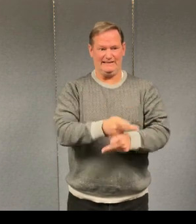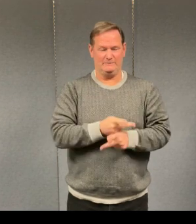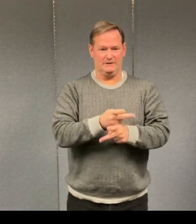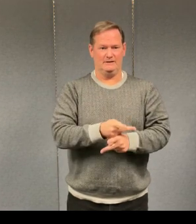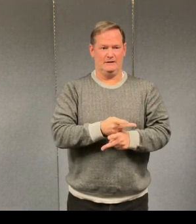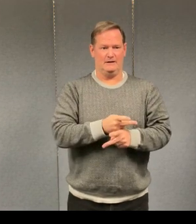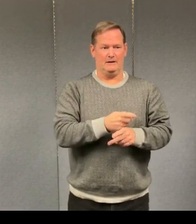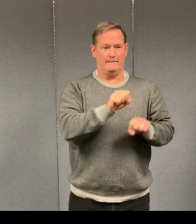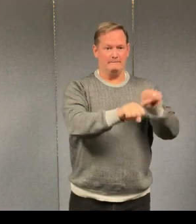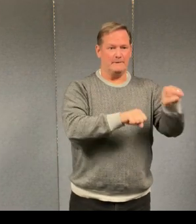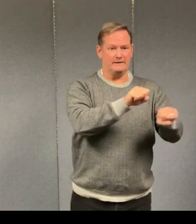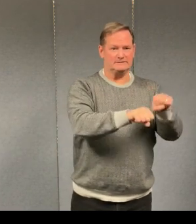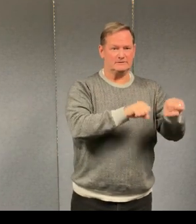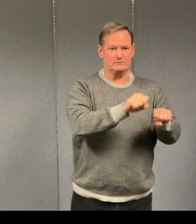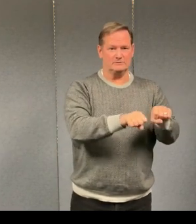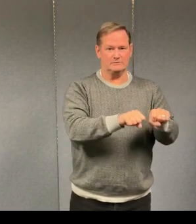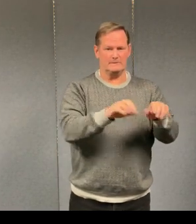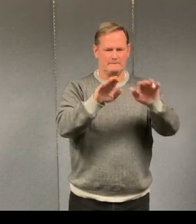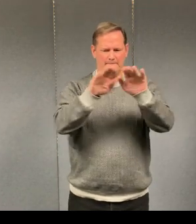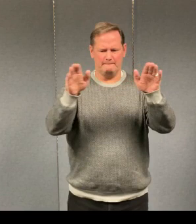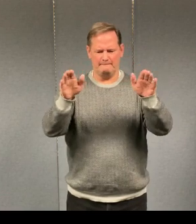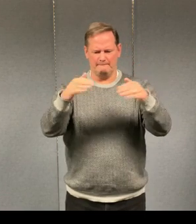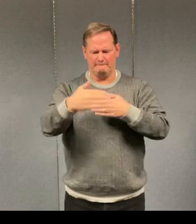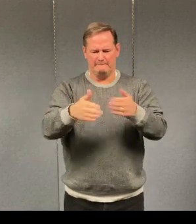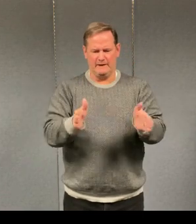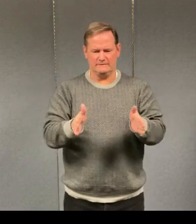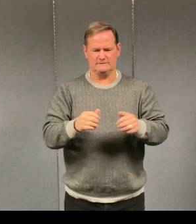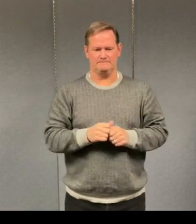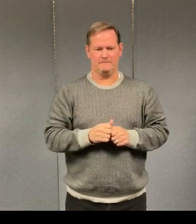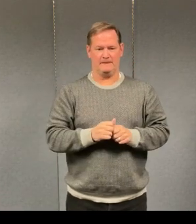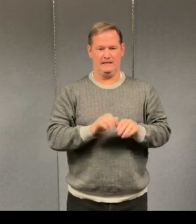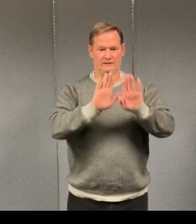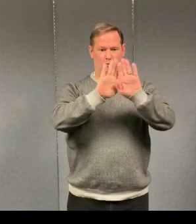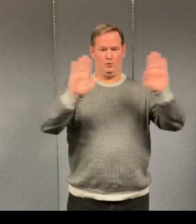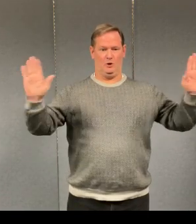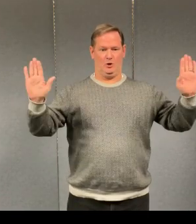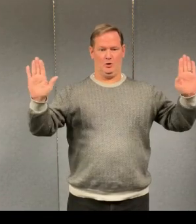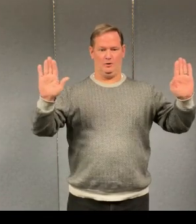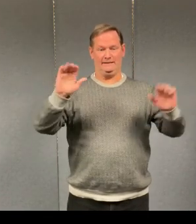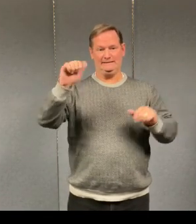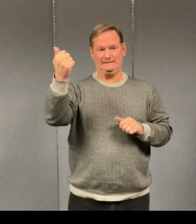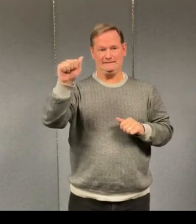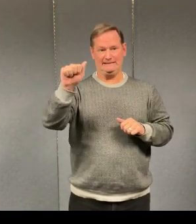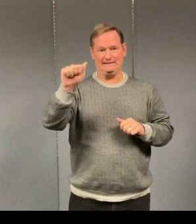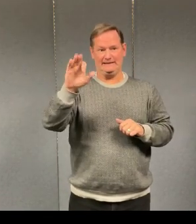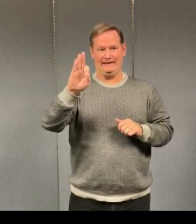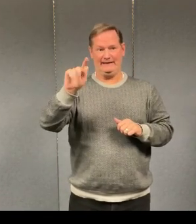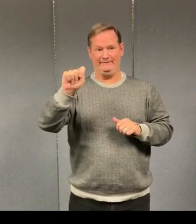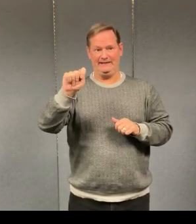Let's say each wall will be 10 feet long and 8 feet tall. All 4